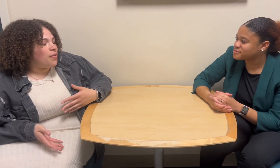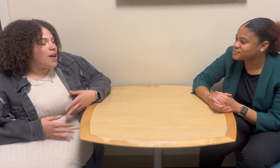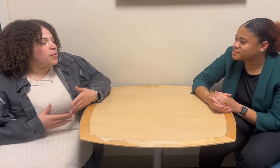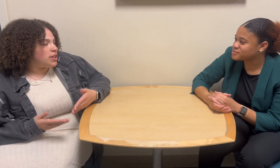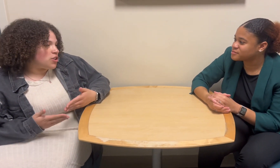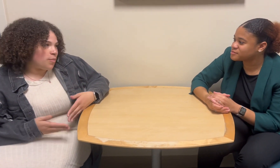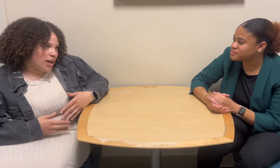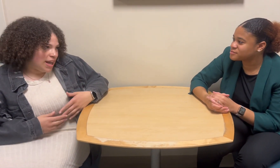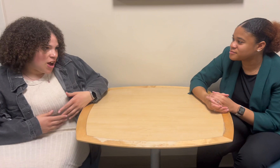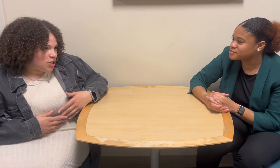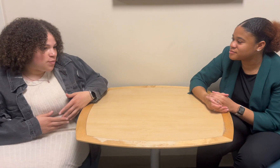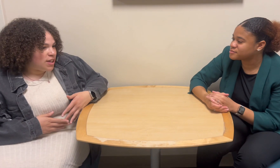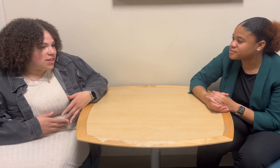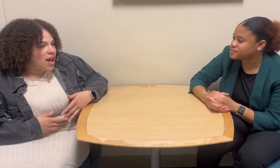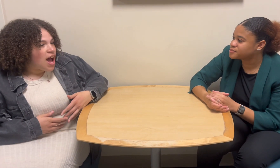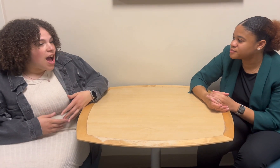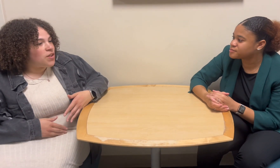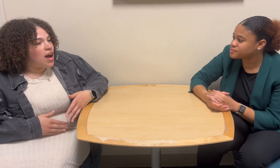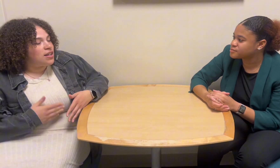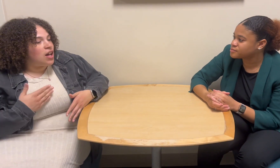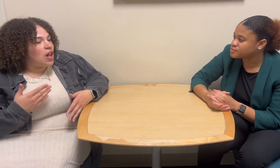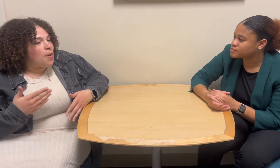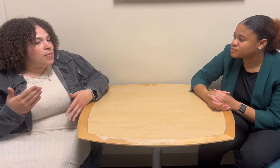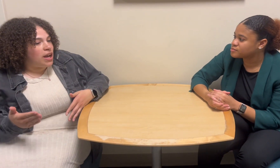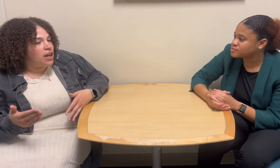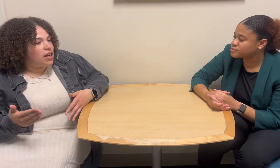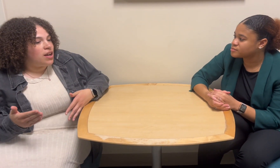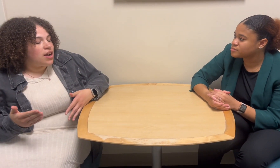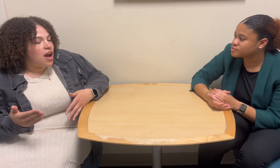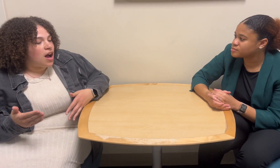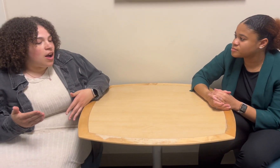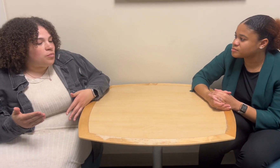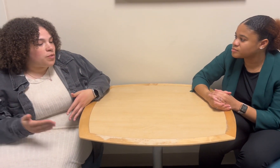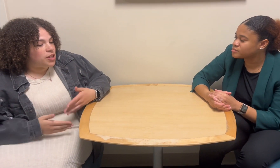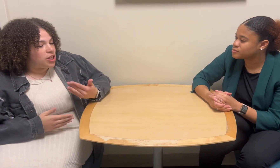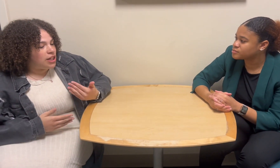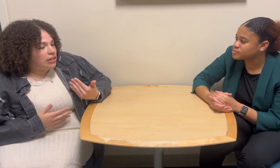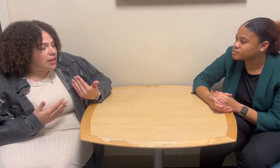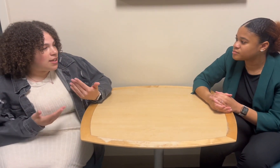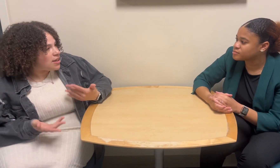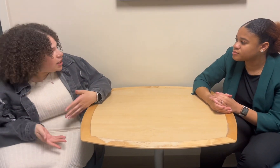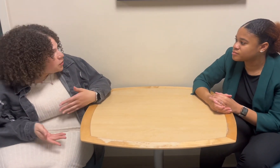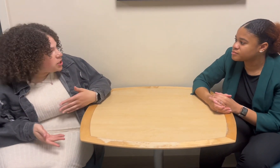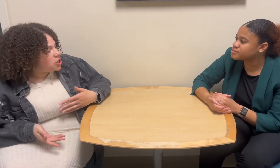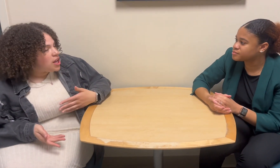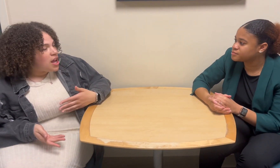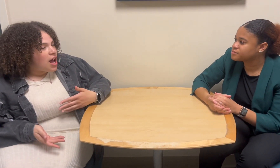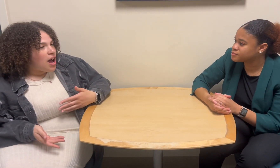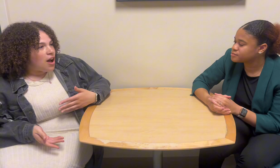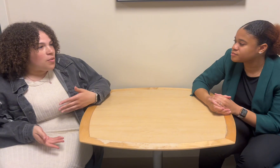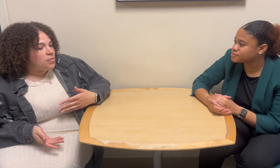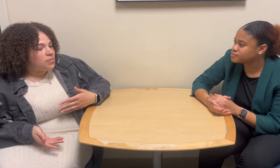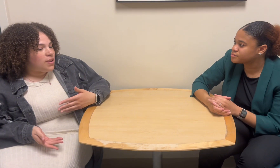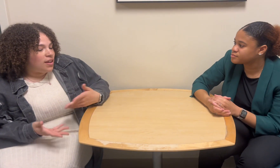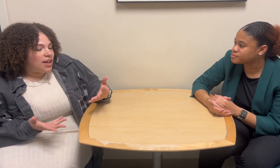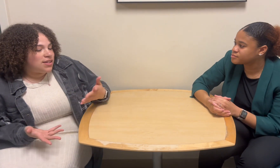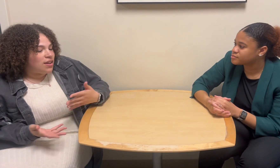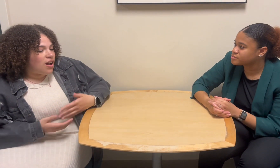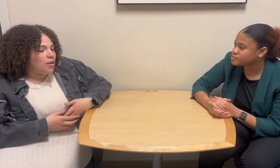a really strong bond now just because I've gotten a lot better with my journey in sign language. And like I said, our